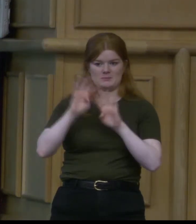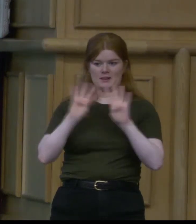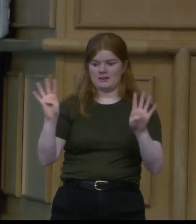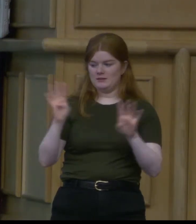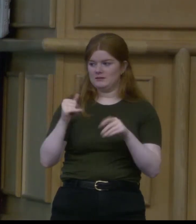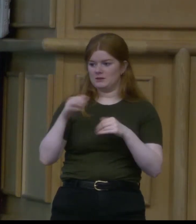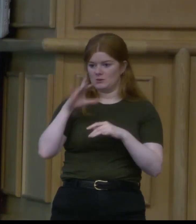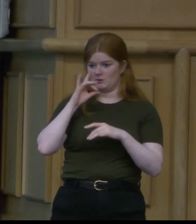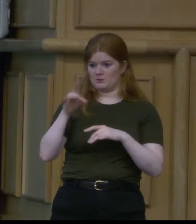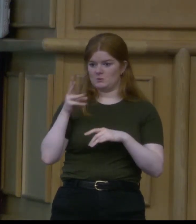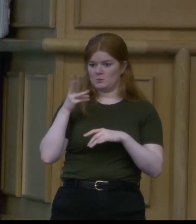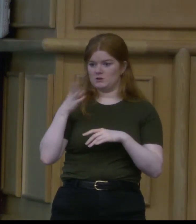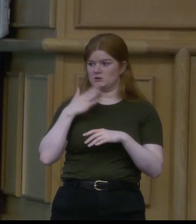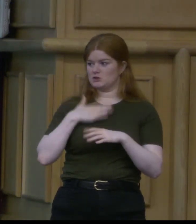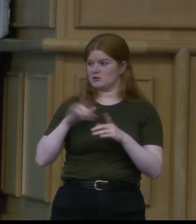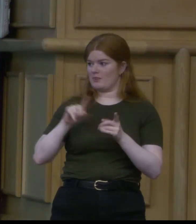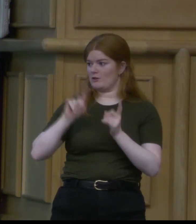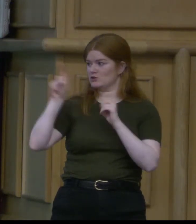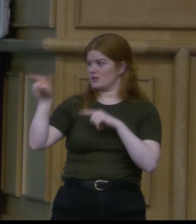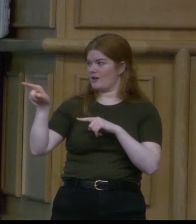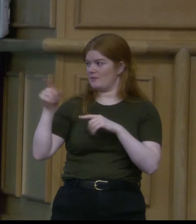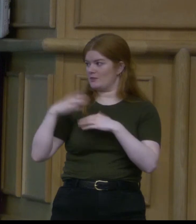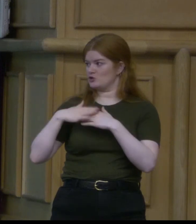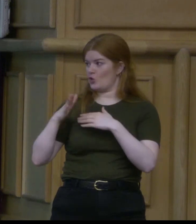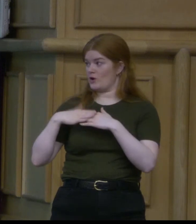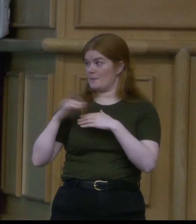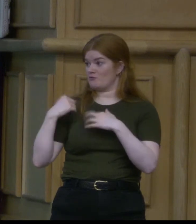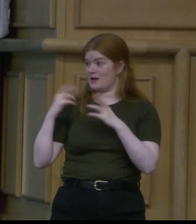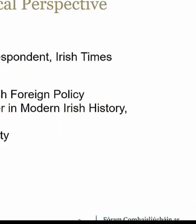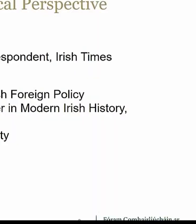panel, and I'm hoping he's just on the other side of the door.